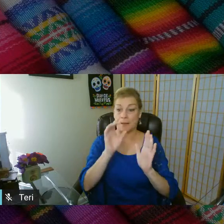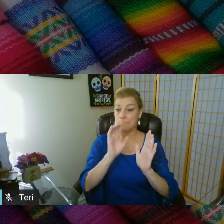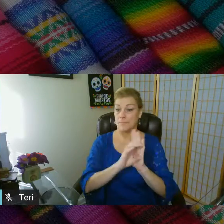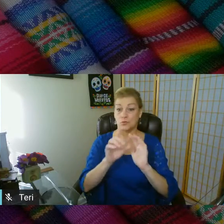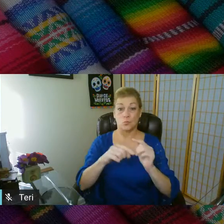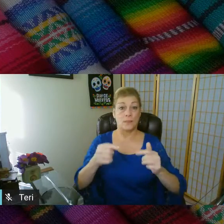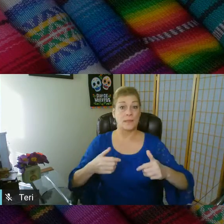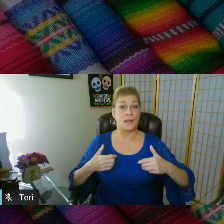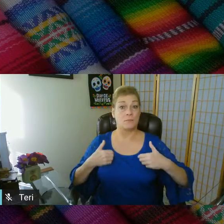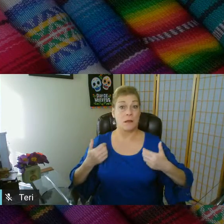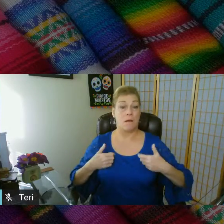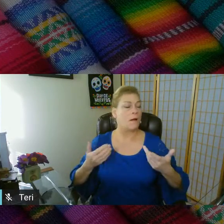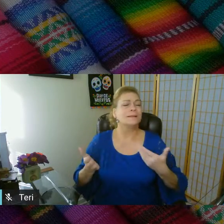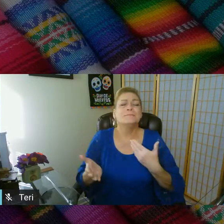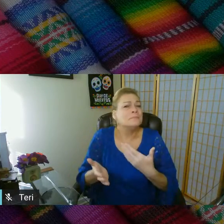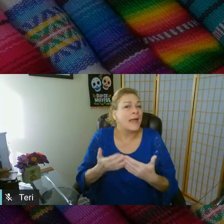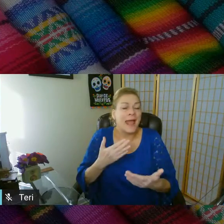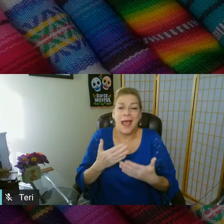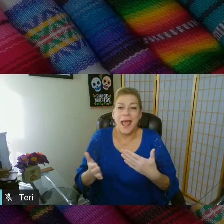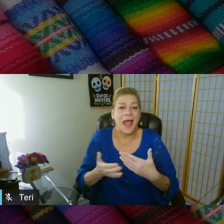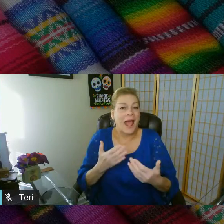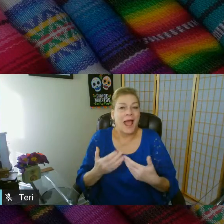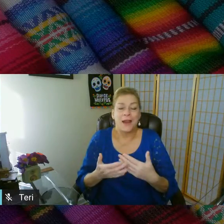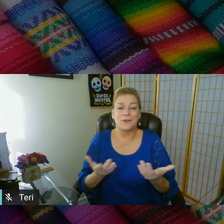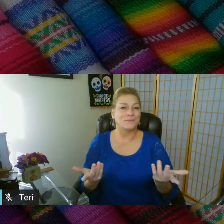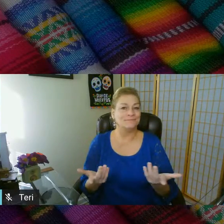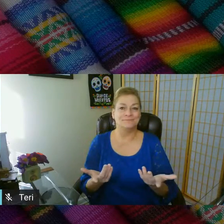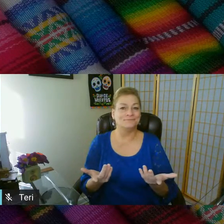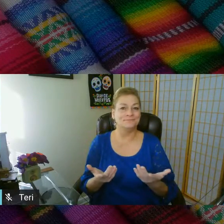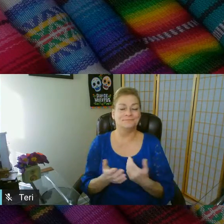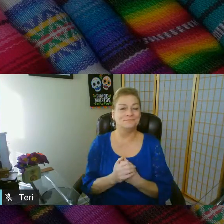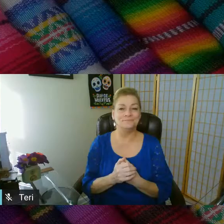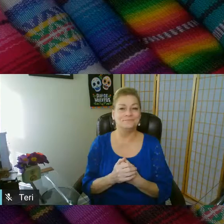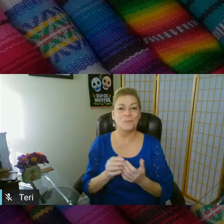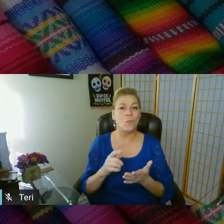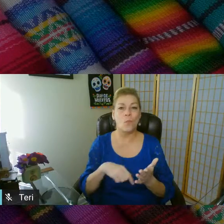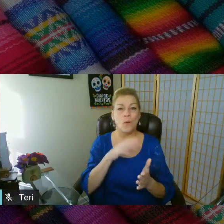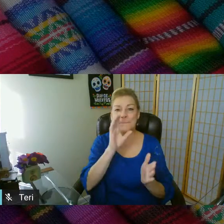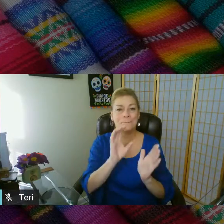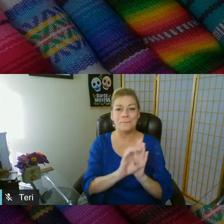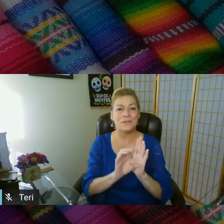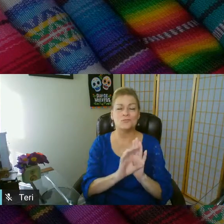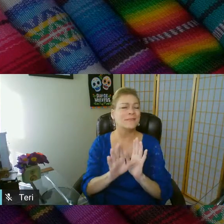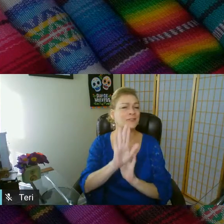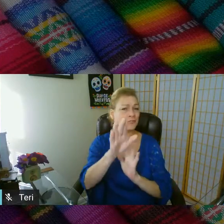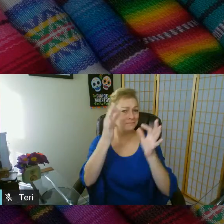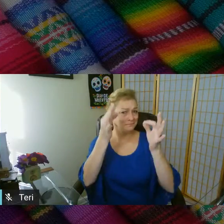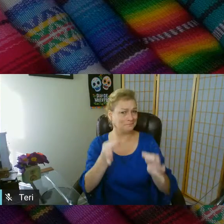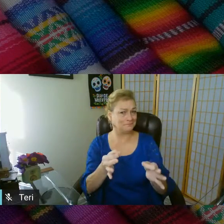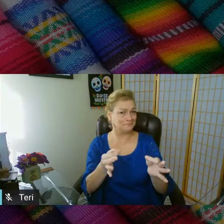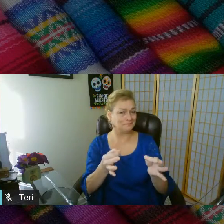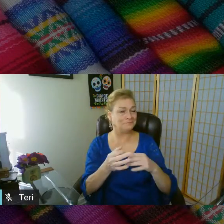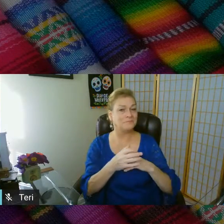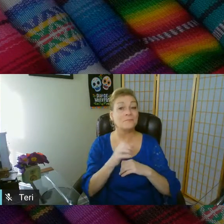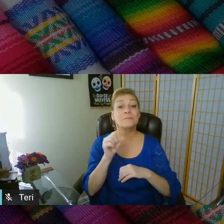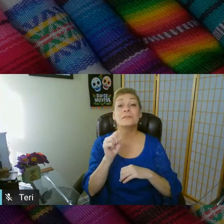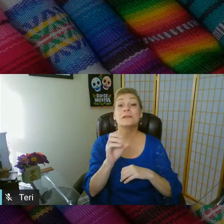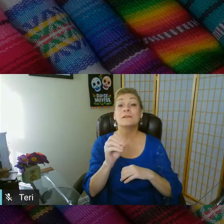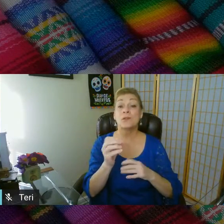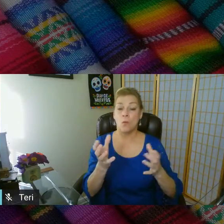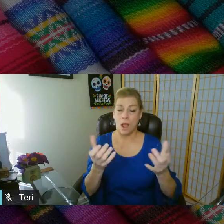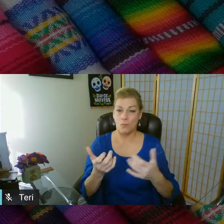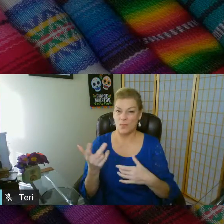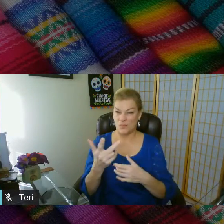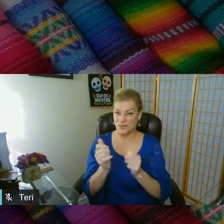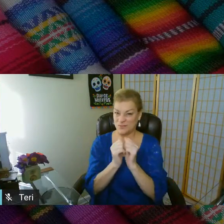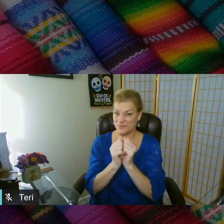young and, maybe vibrant. And so that's just a choice that you can make. And so I wanted the 3 of them